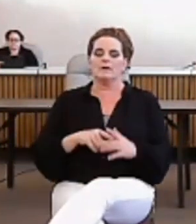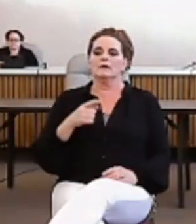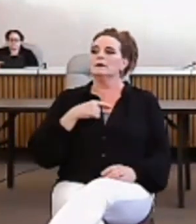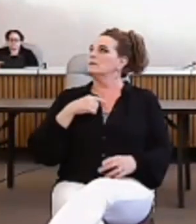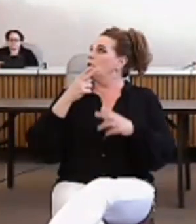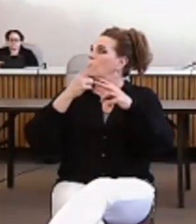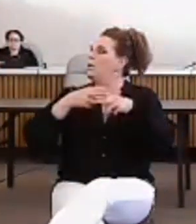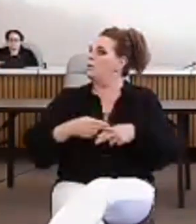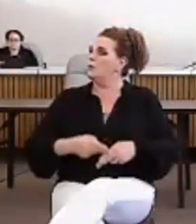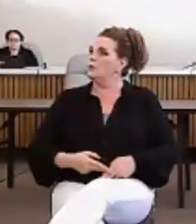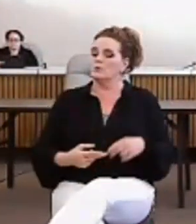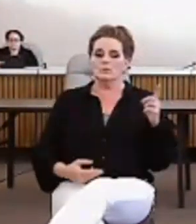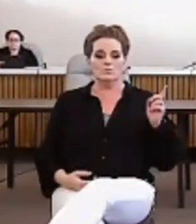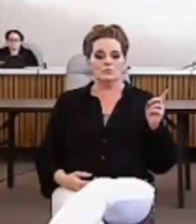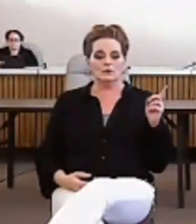roll.